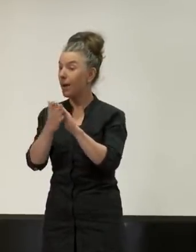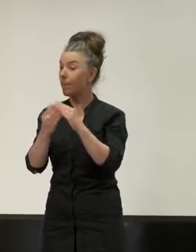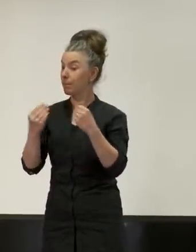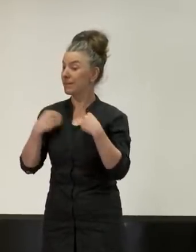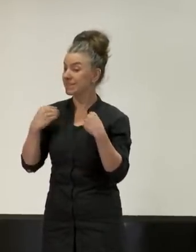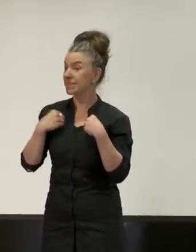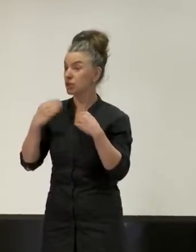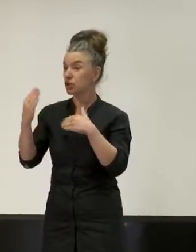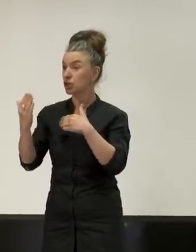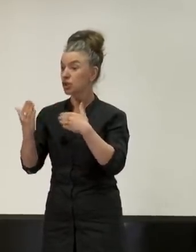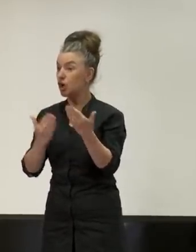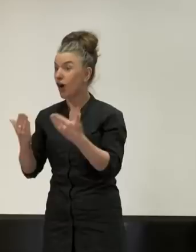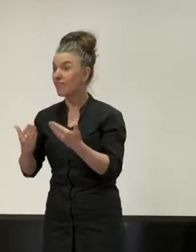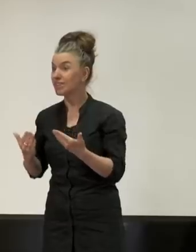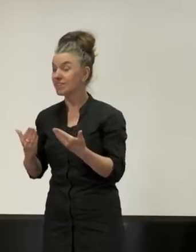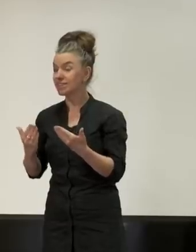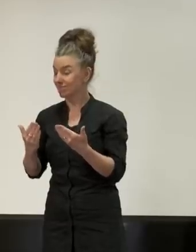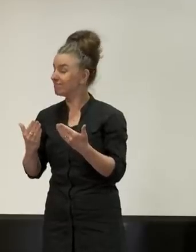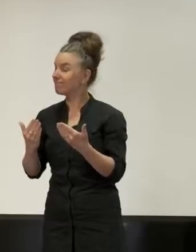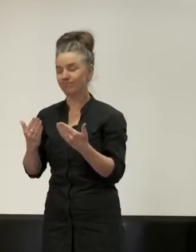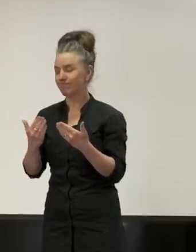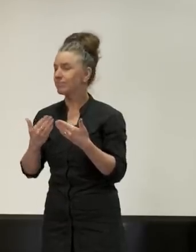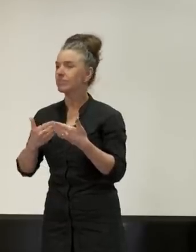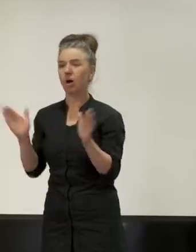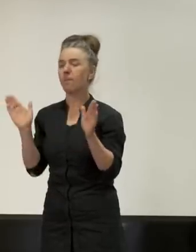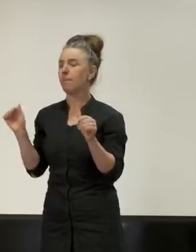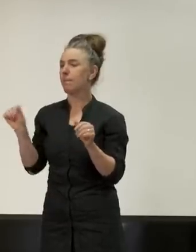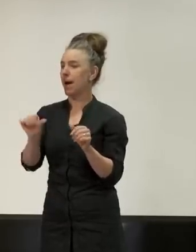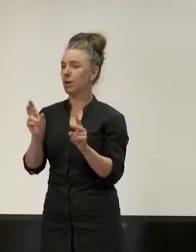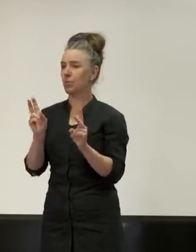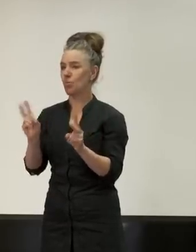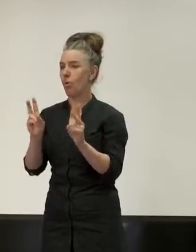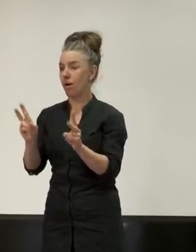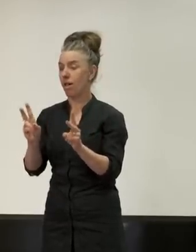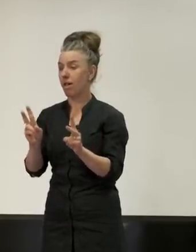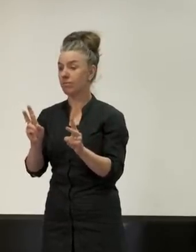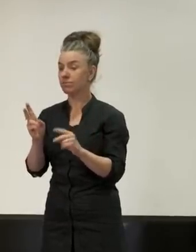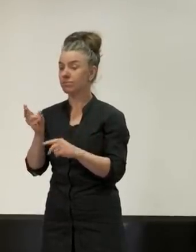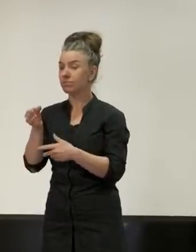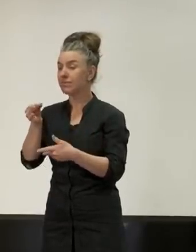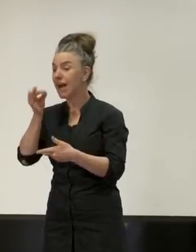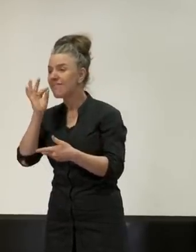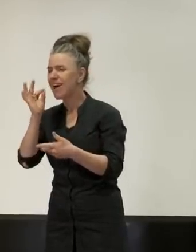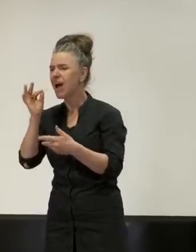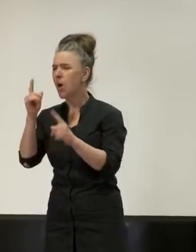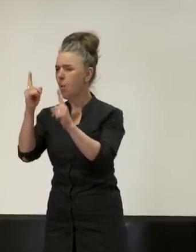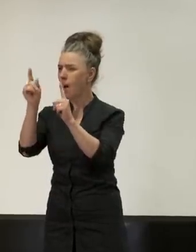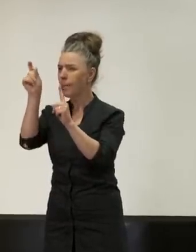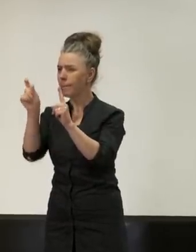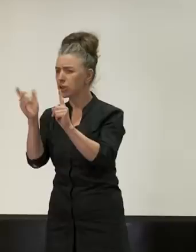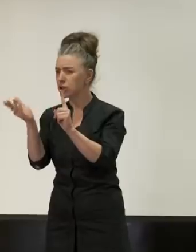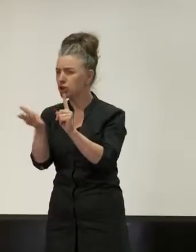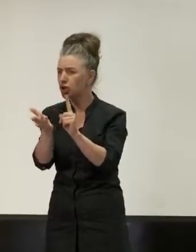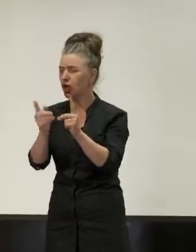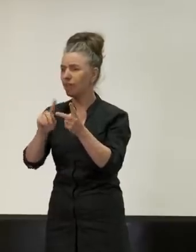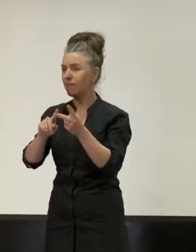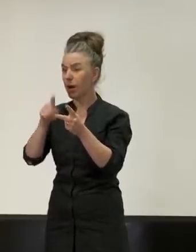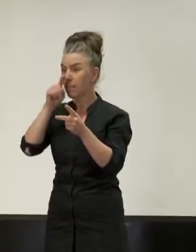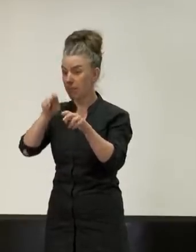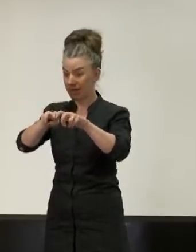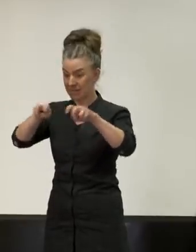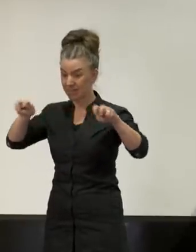services are essentially lifted. All the rules for hospitality, such as single service, separated tables and people being